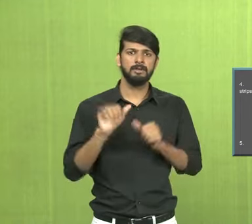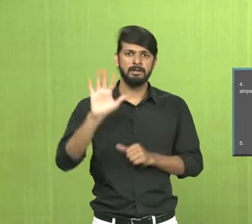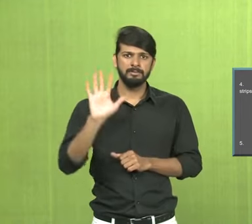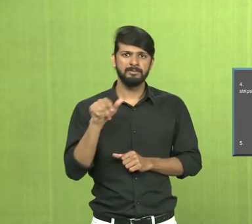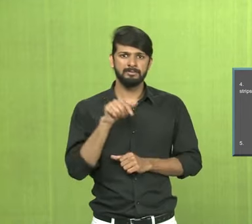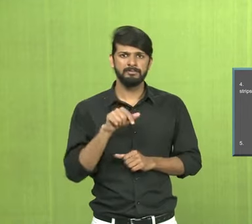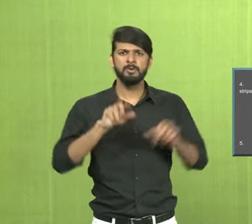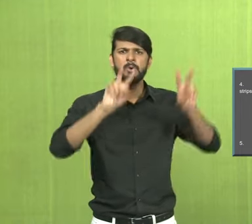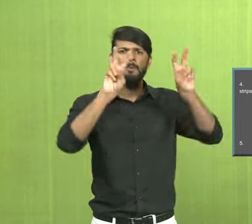Answer number 5.